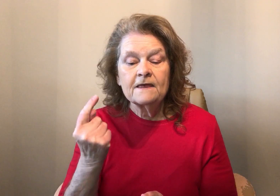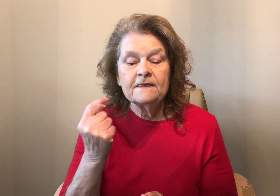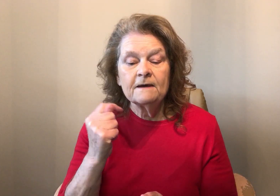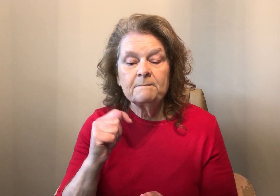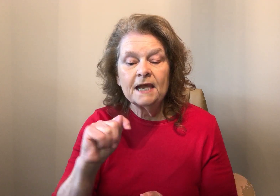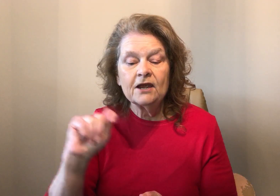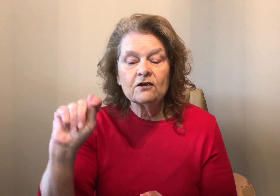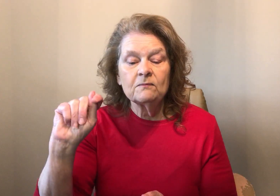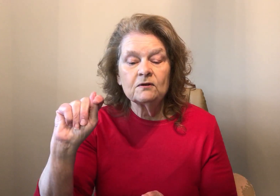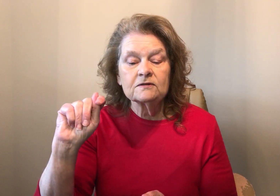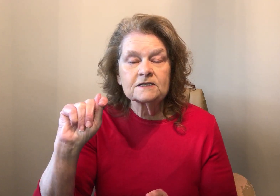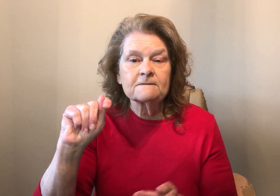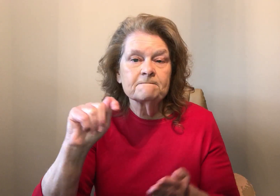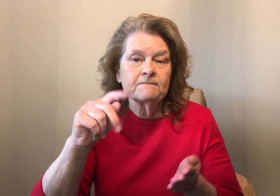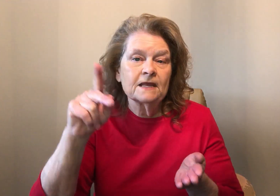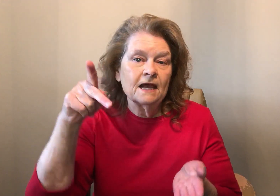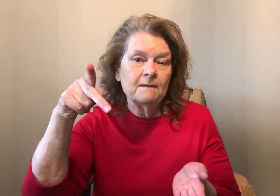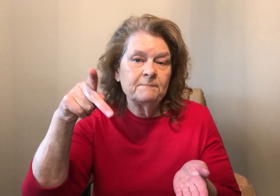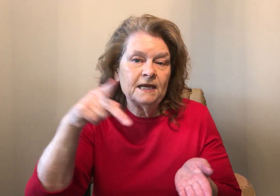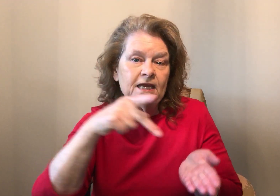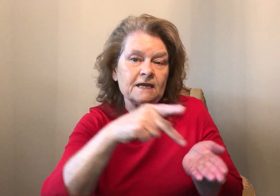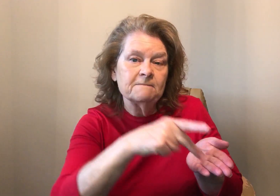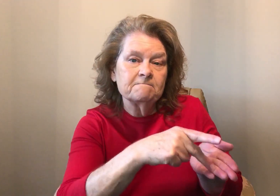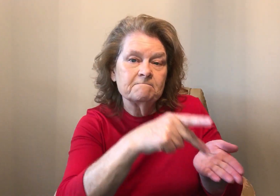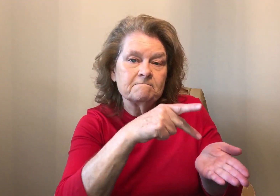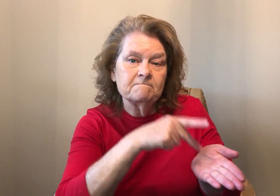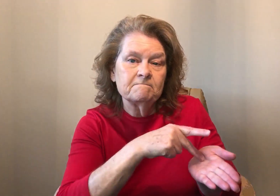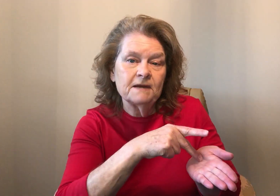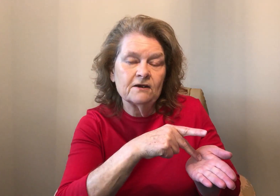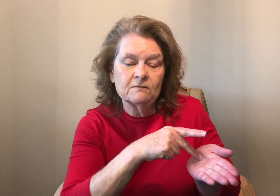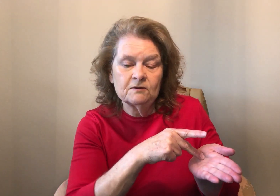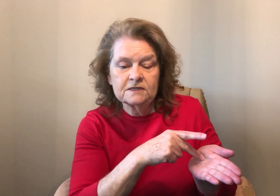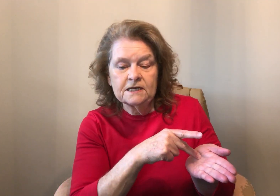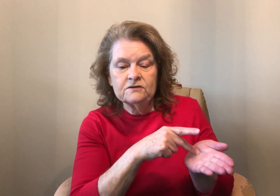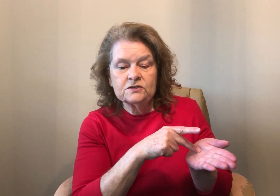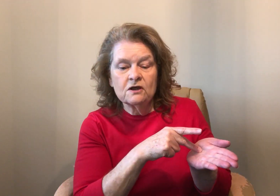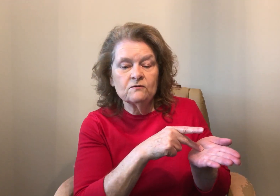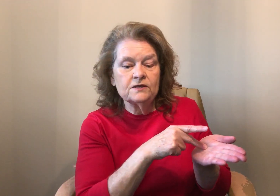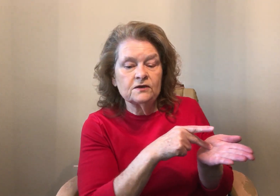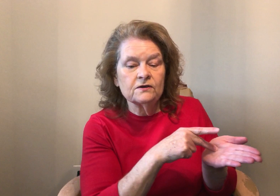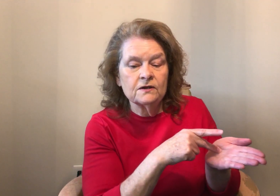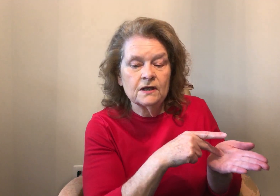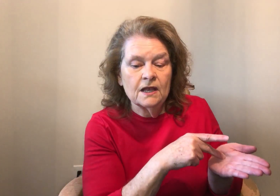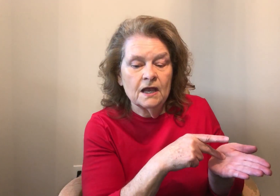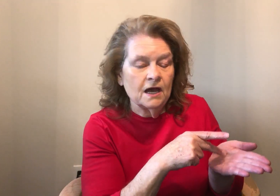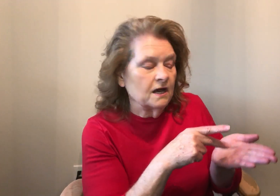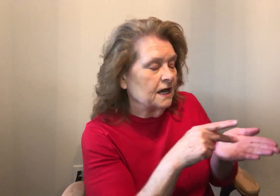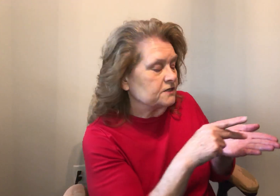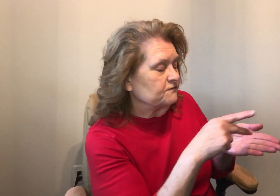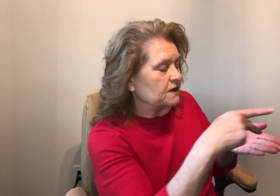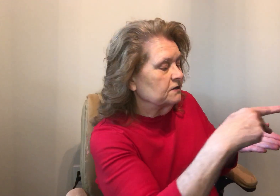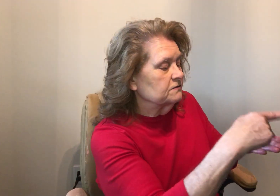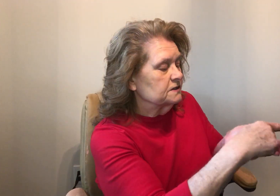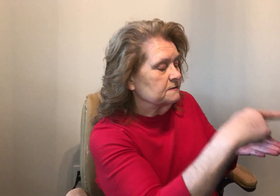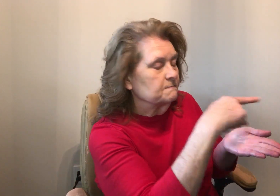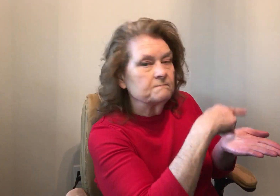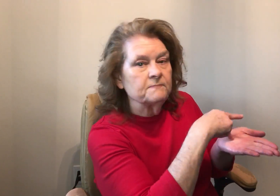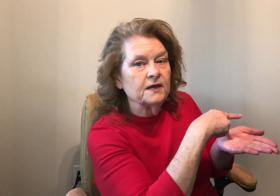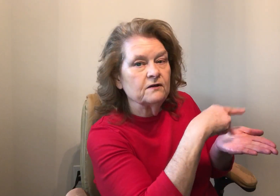The parables, a P, parables, and you start with your, at your fingers.